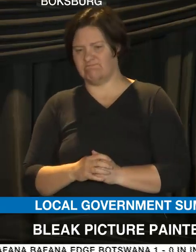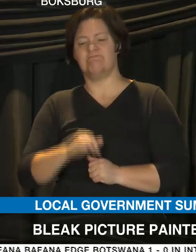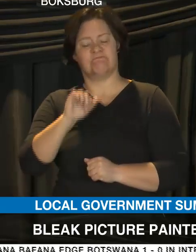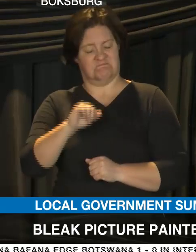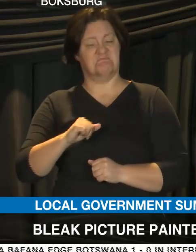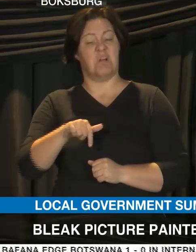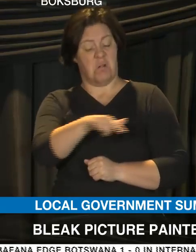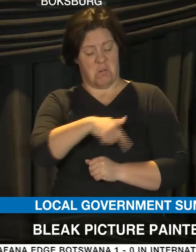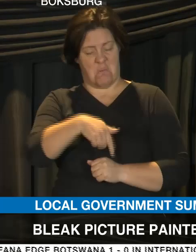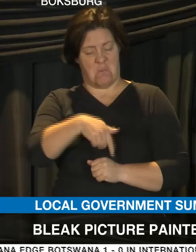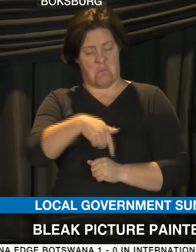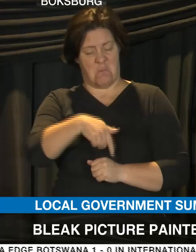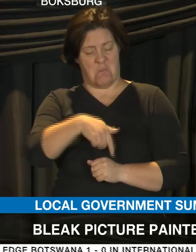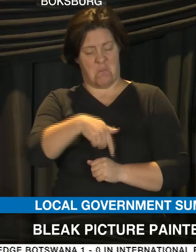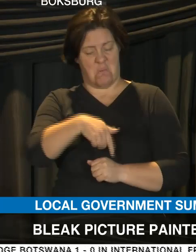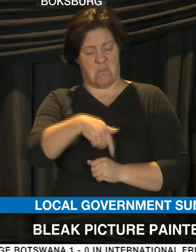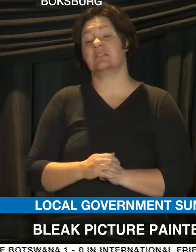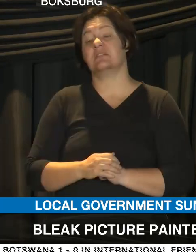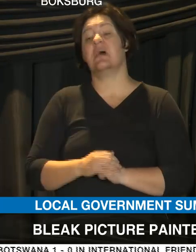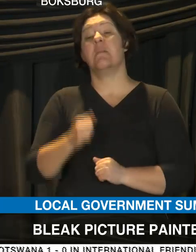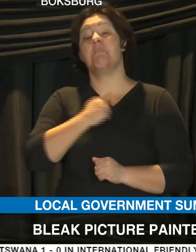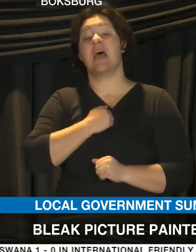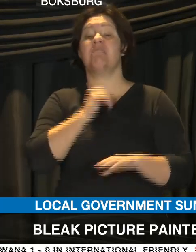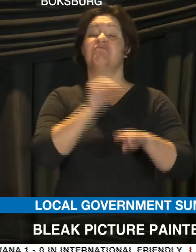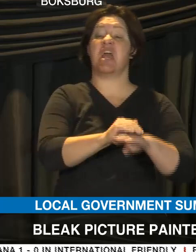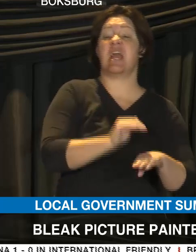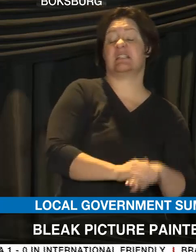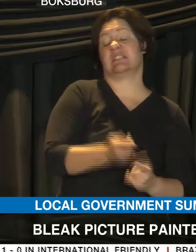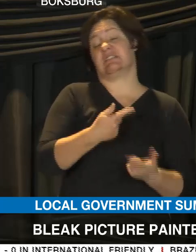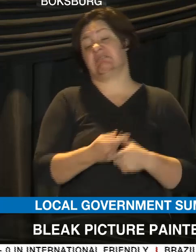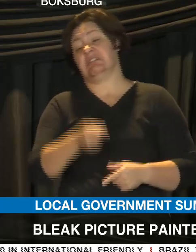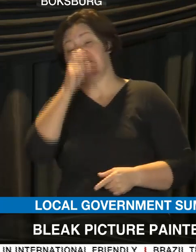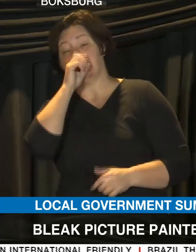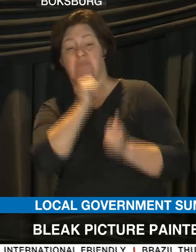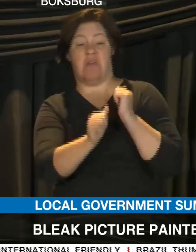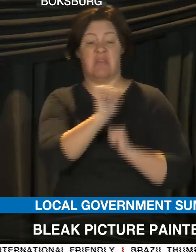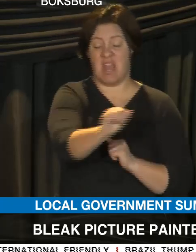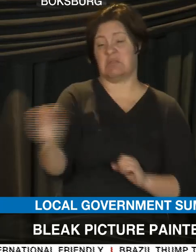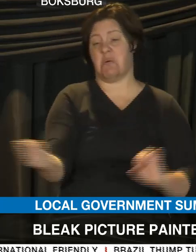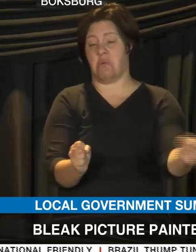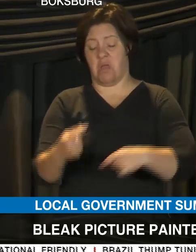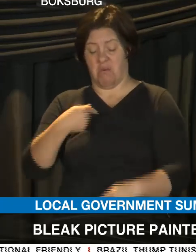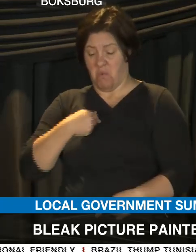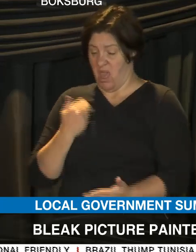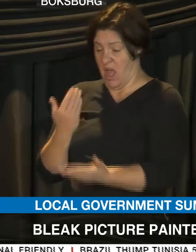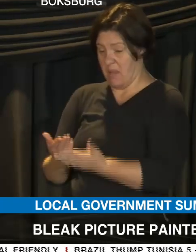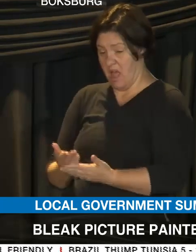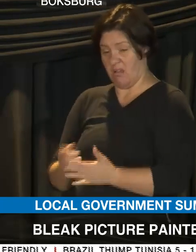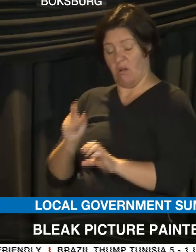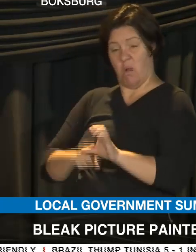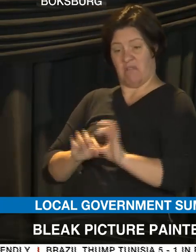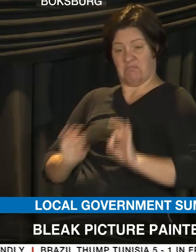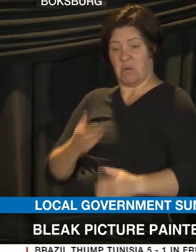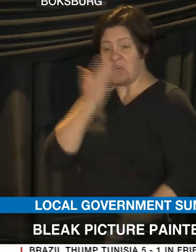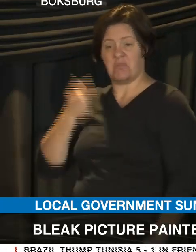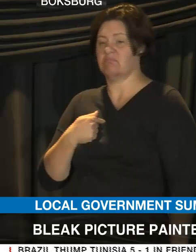local government, people employ their own relatives. People are employed